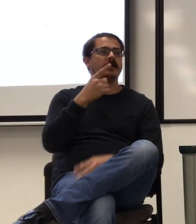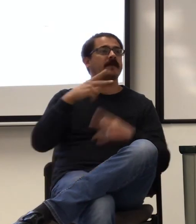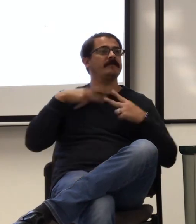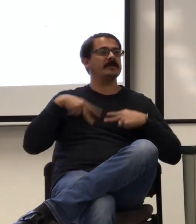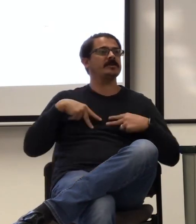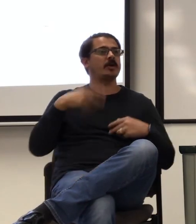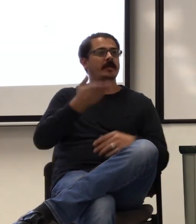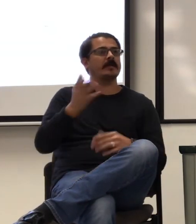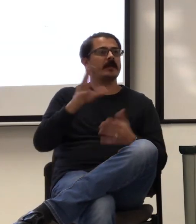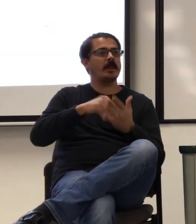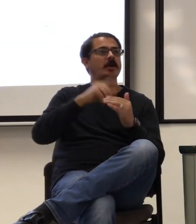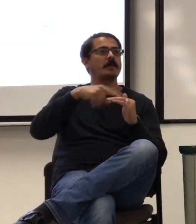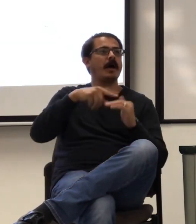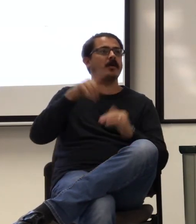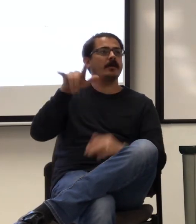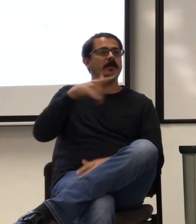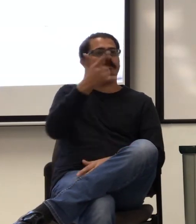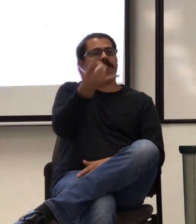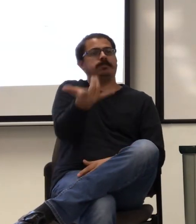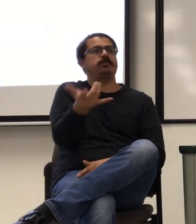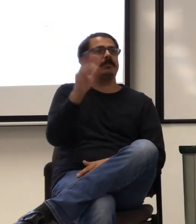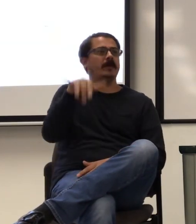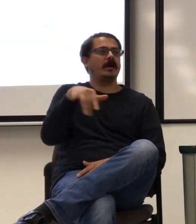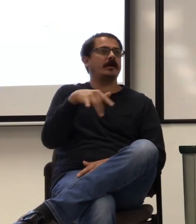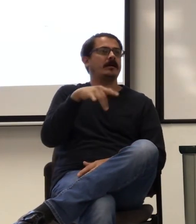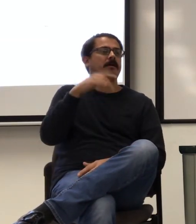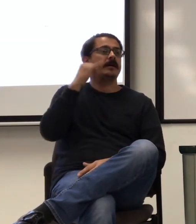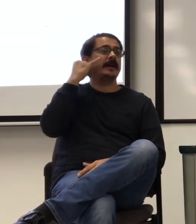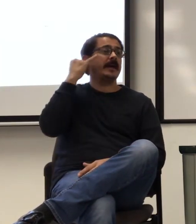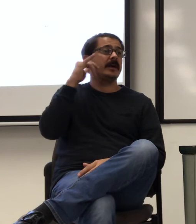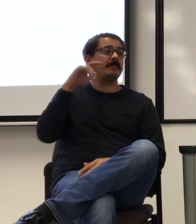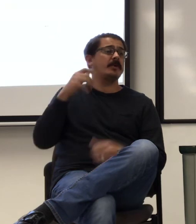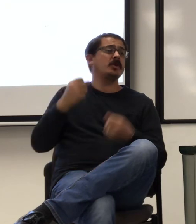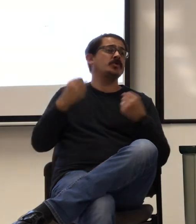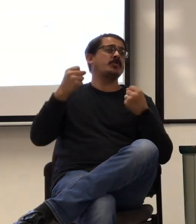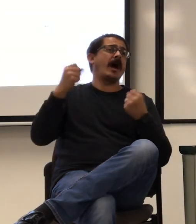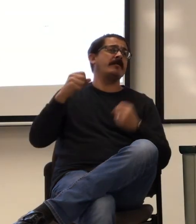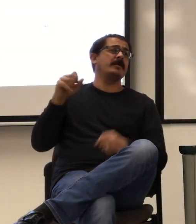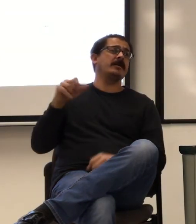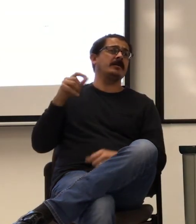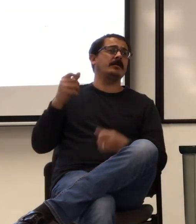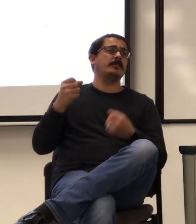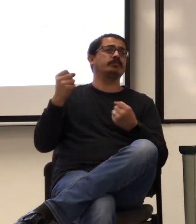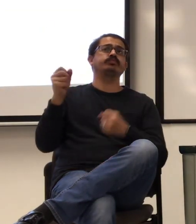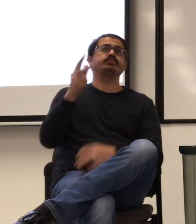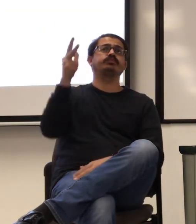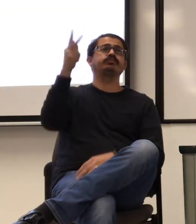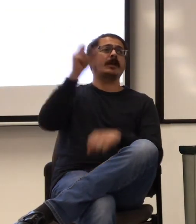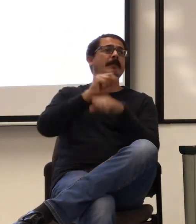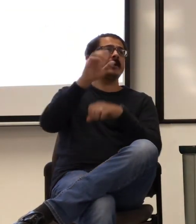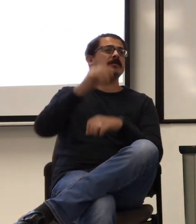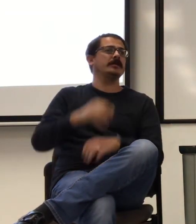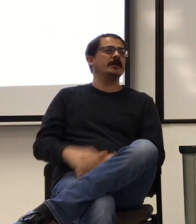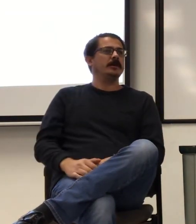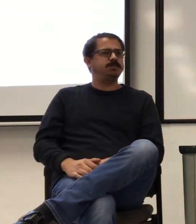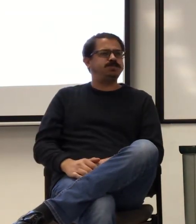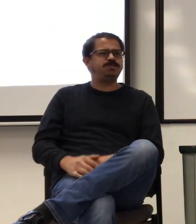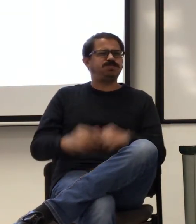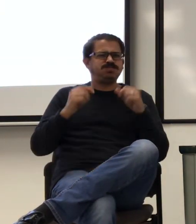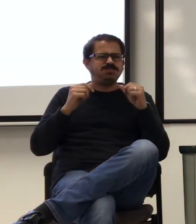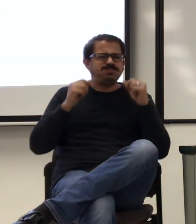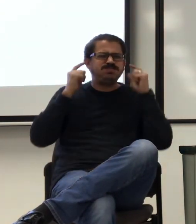things I've learned about this maneuver. But just for us driving up to the mountain and your ears pop, you can kind of do that to help